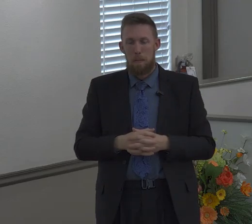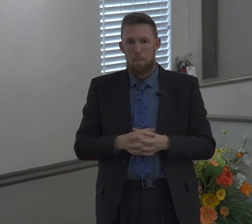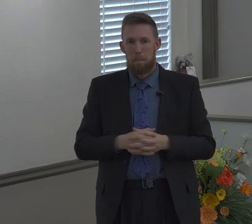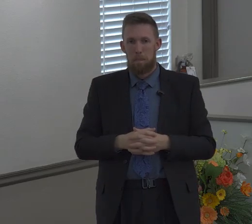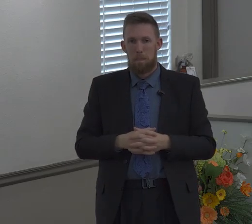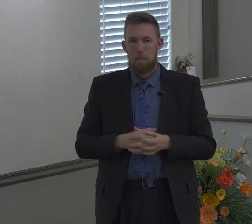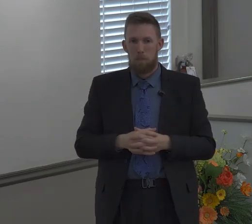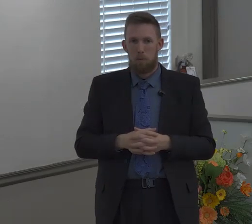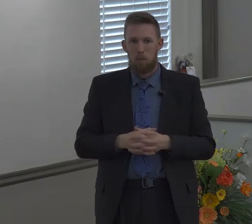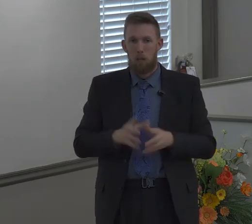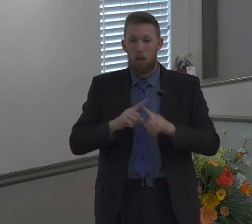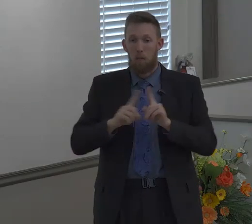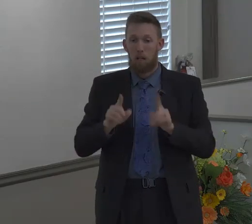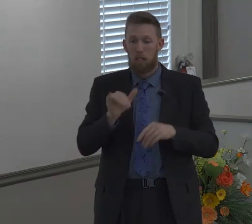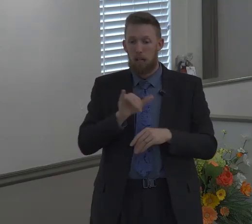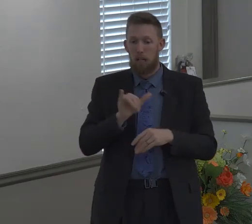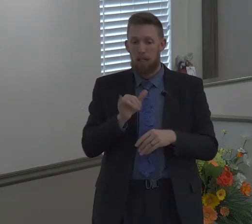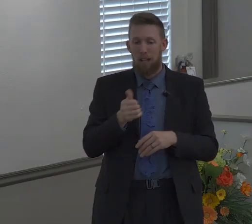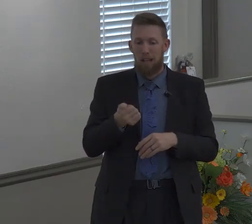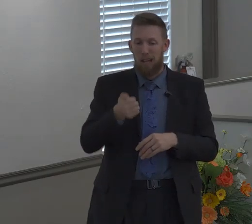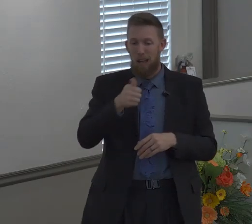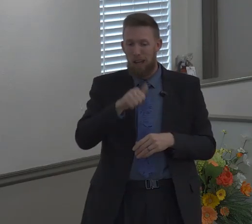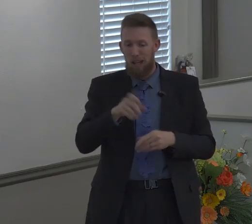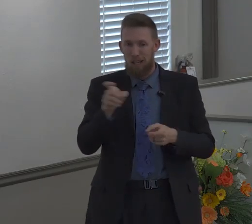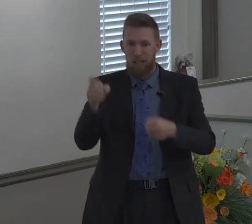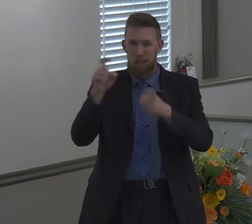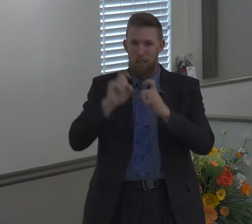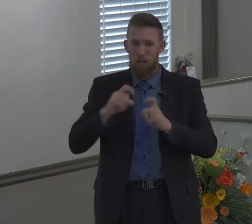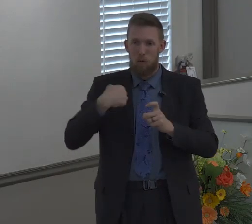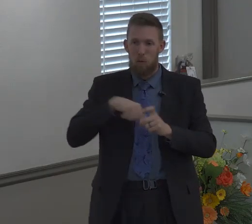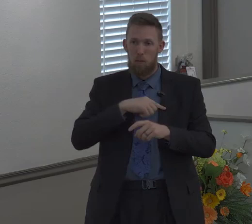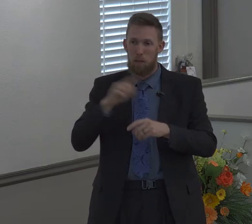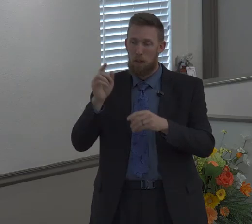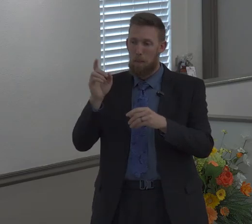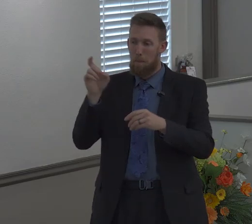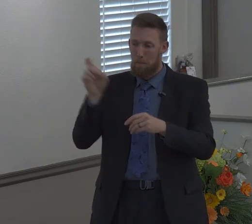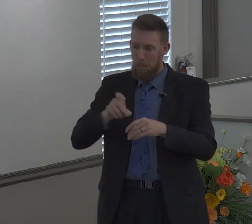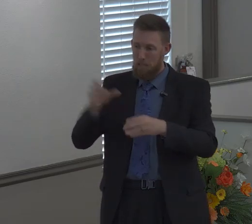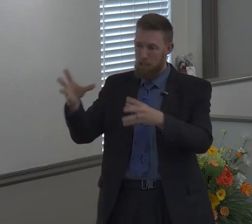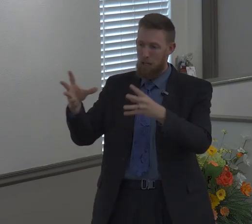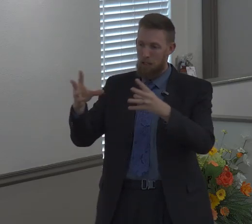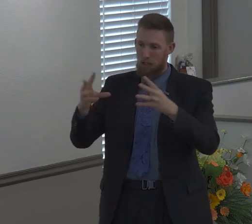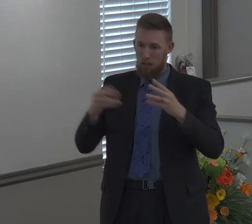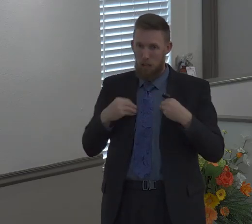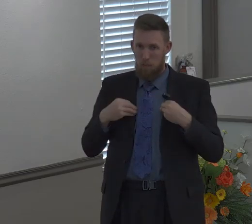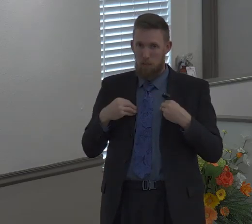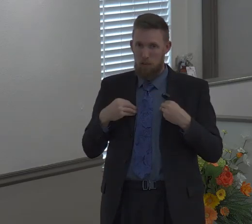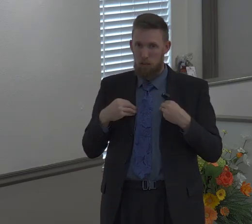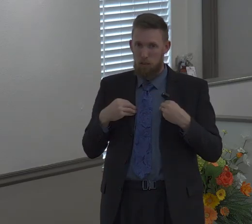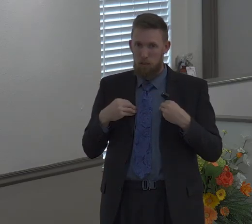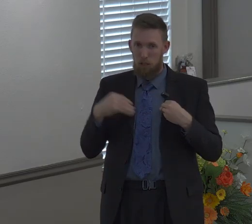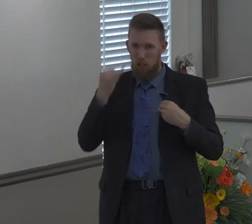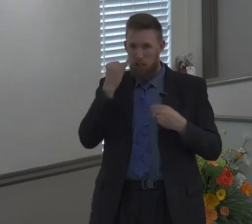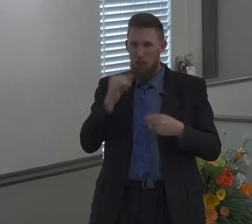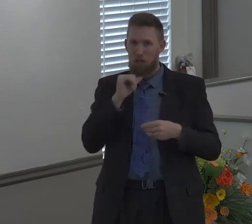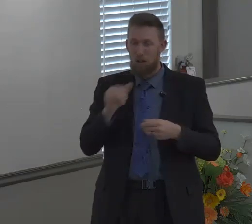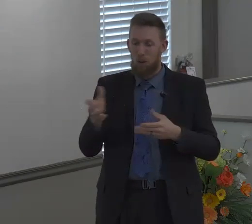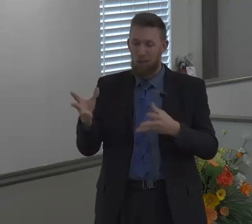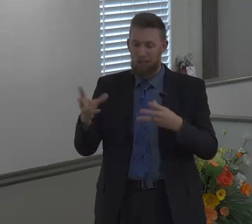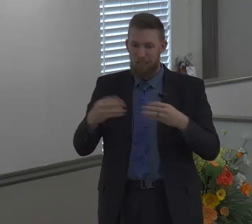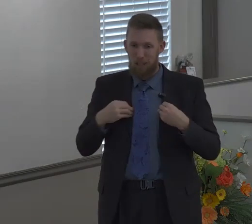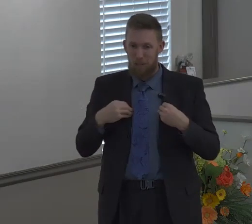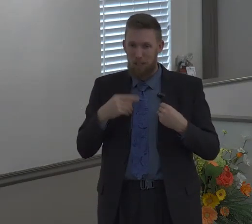salvation. And just like any gift, it has to be received. If you don't receive the gift, then you